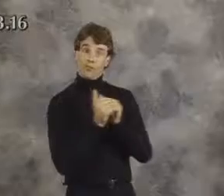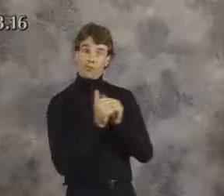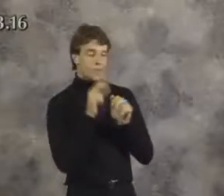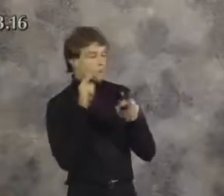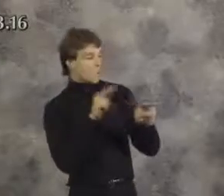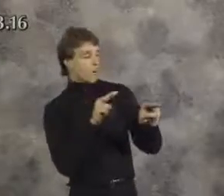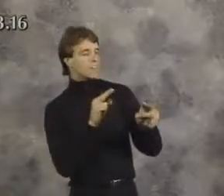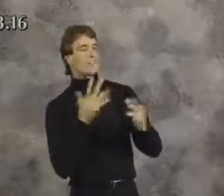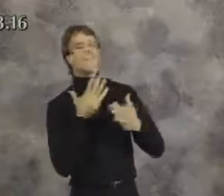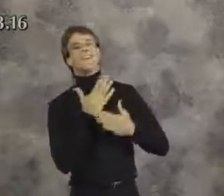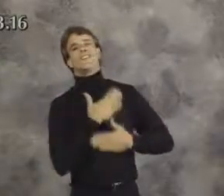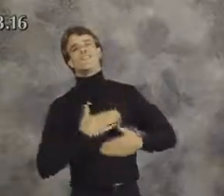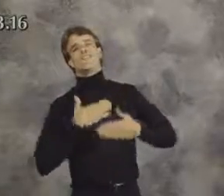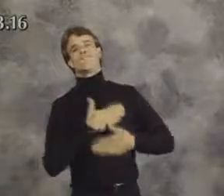a TV program.